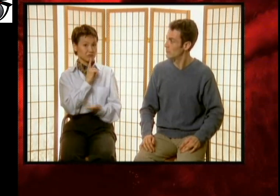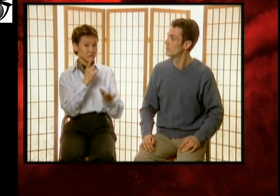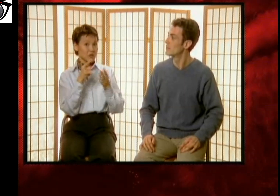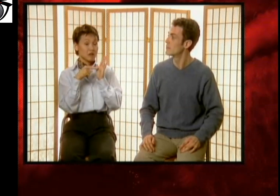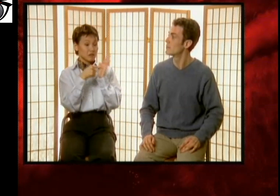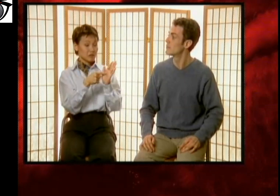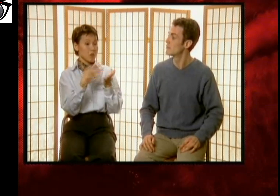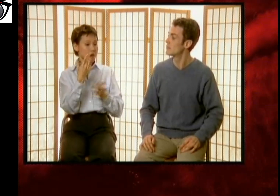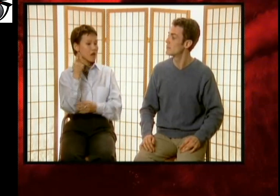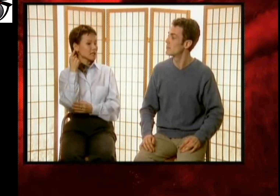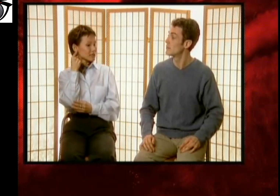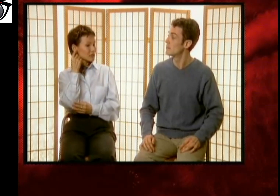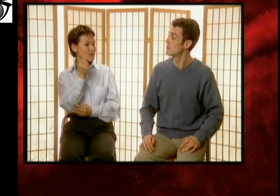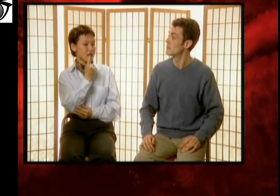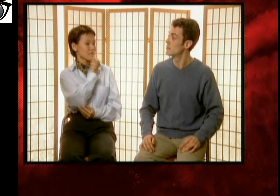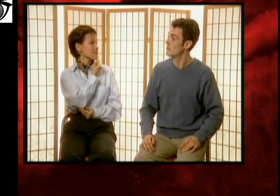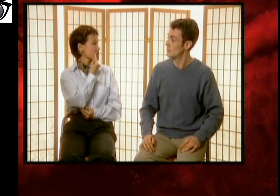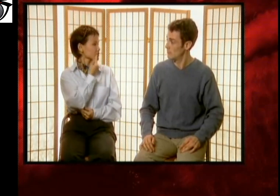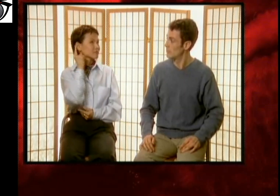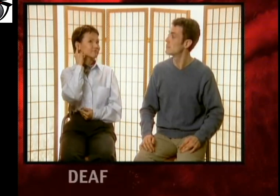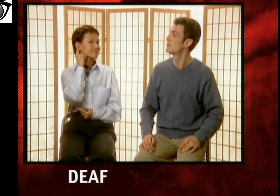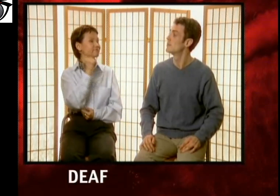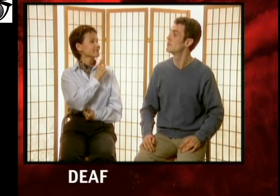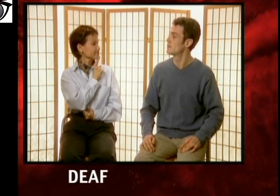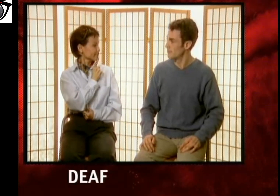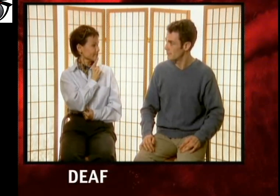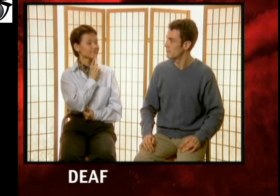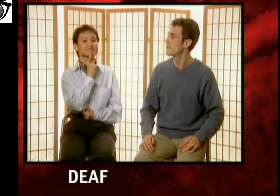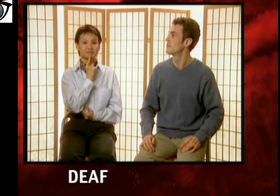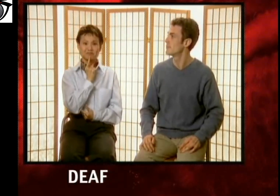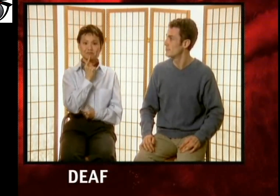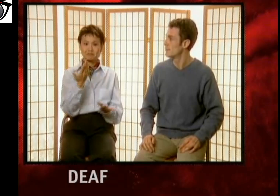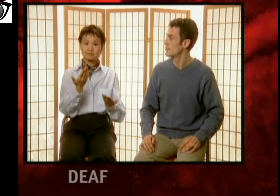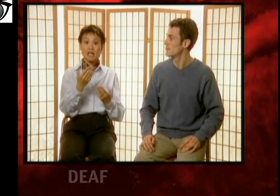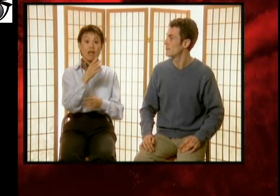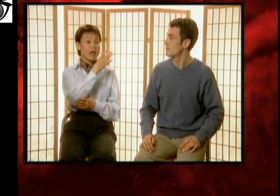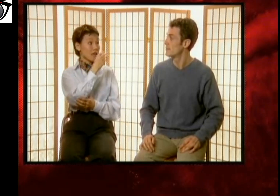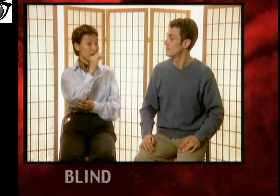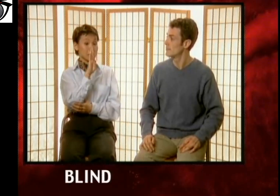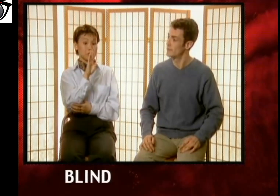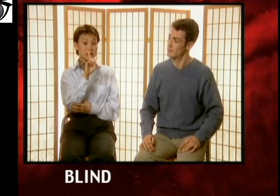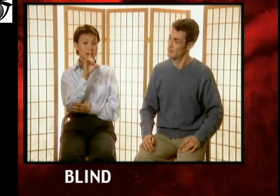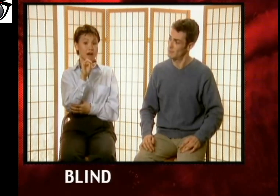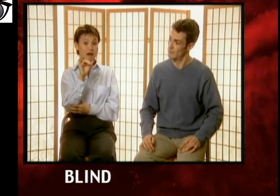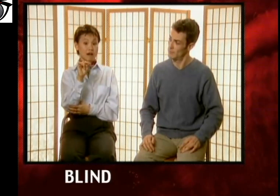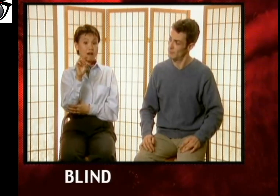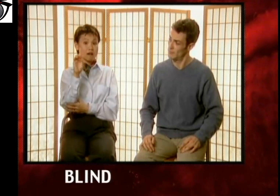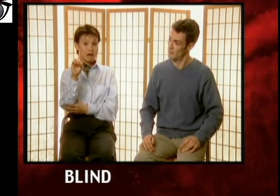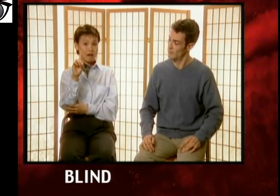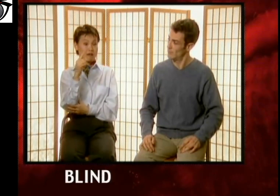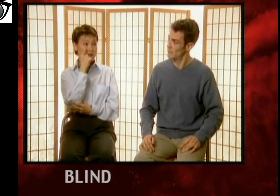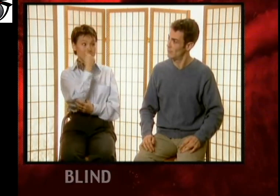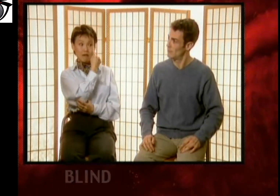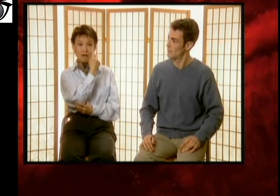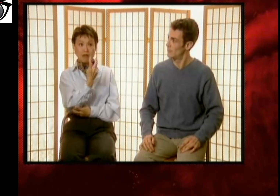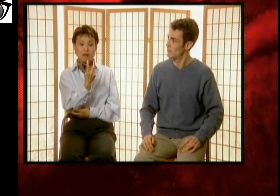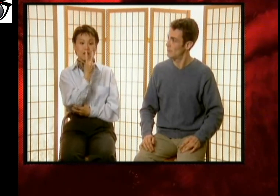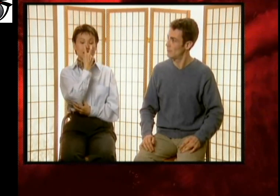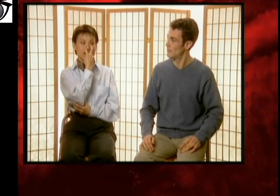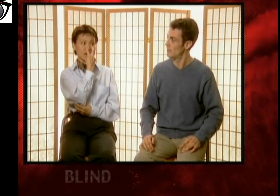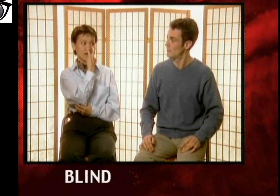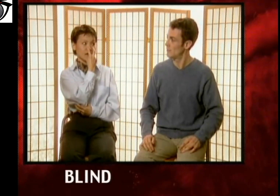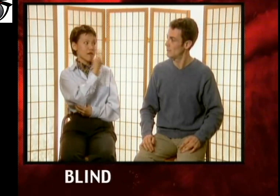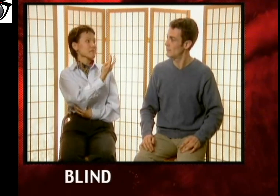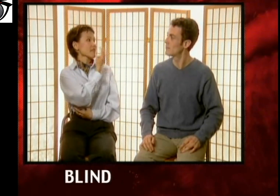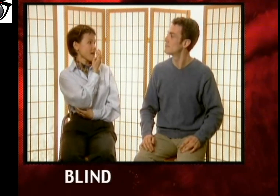This sign points to the ear and mouth, deaf. And blind, as if poking out